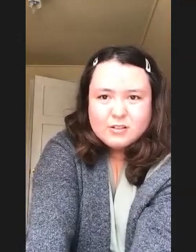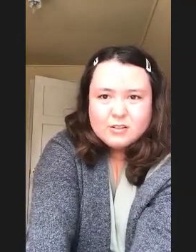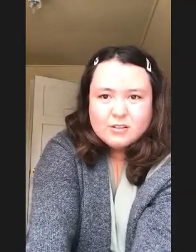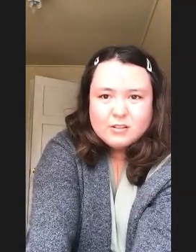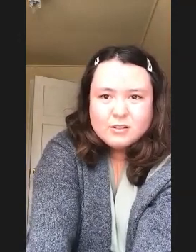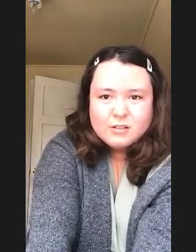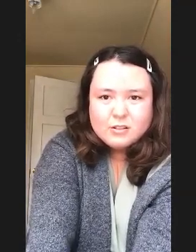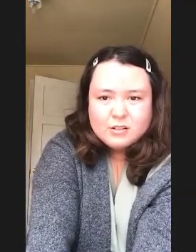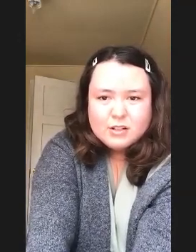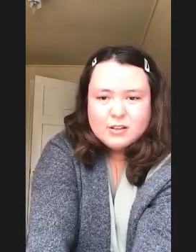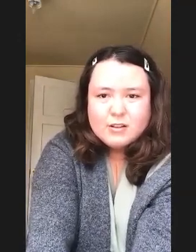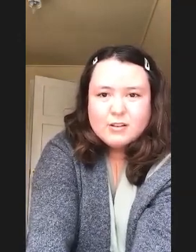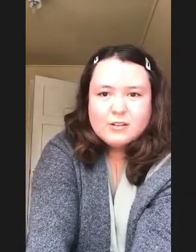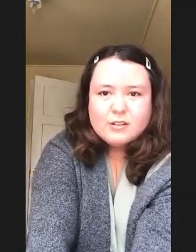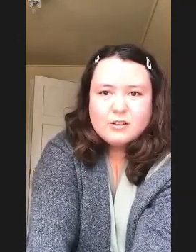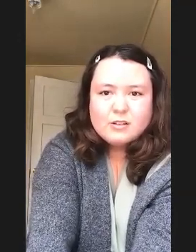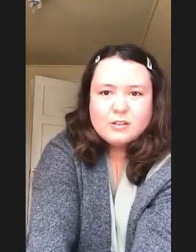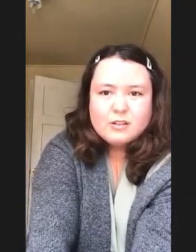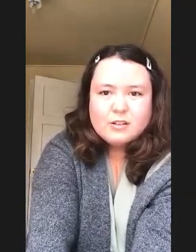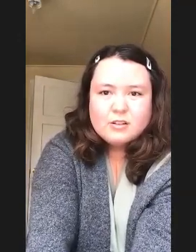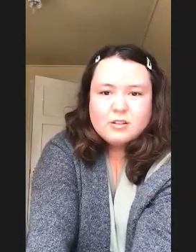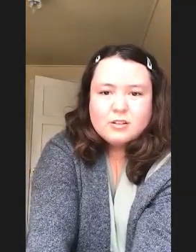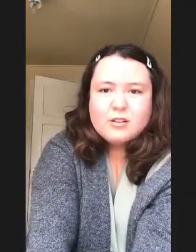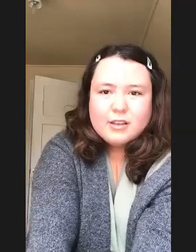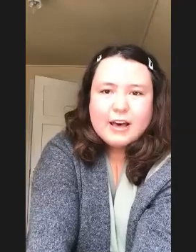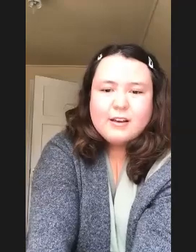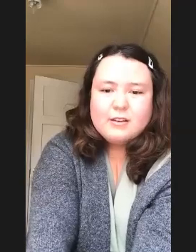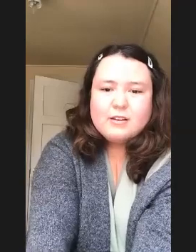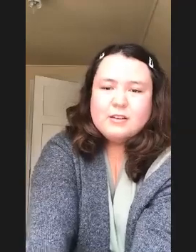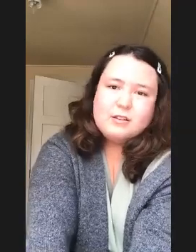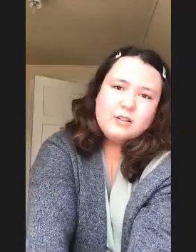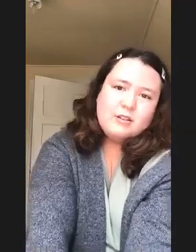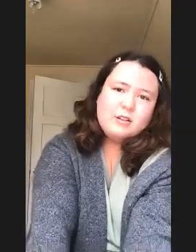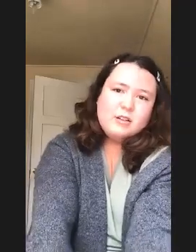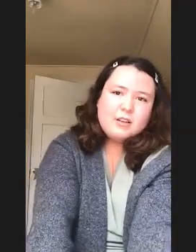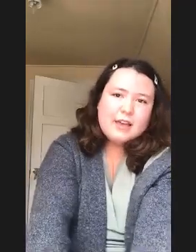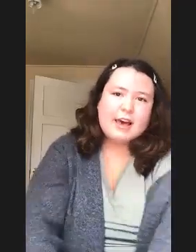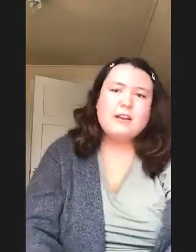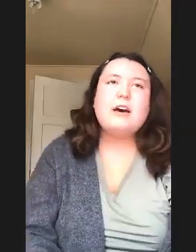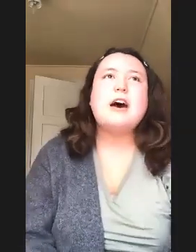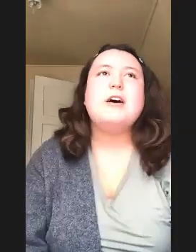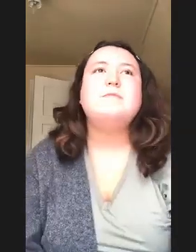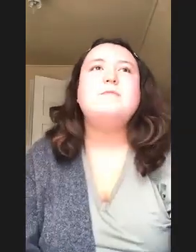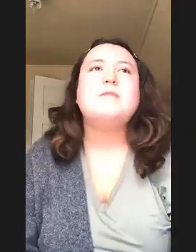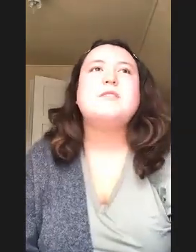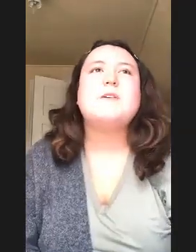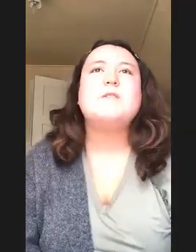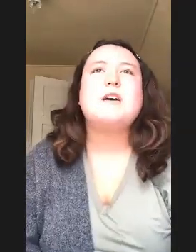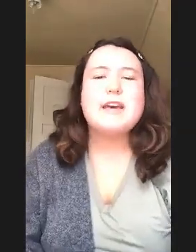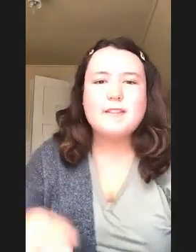things. I guess a lot of it's done on the chest or Yeah. face. Yeah. So again, like